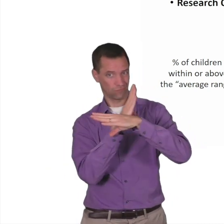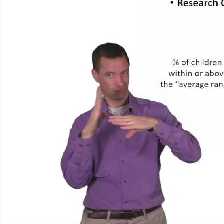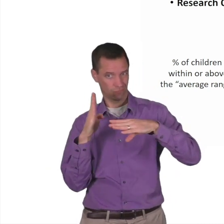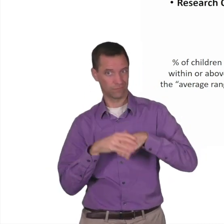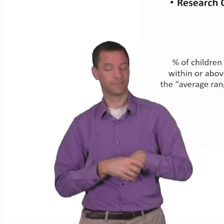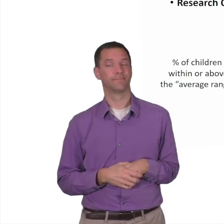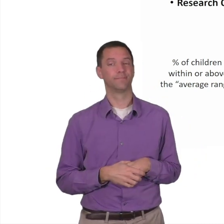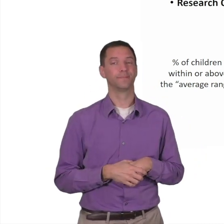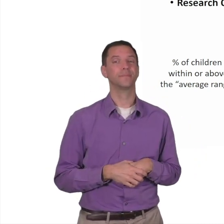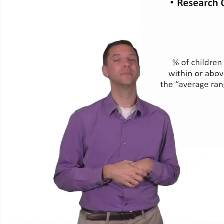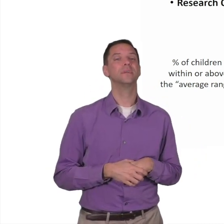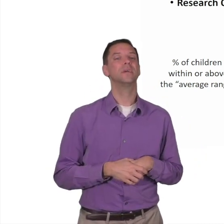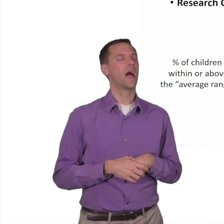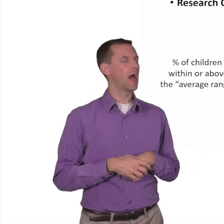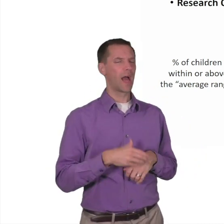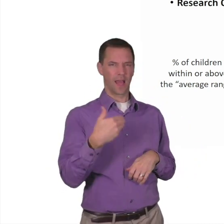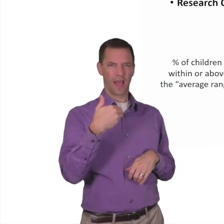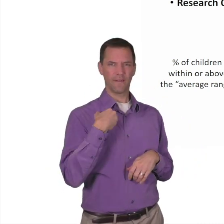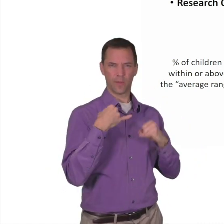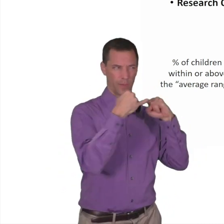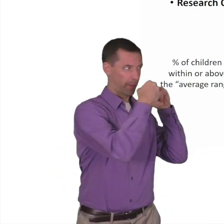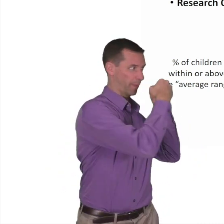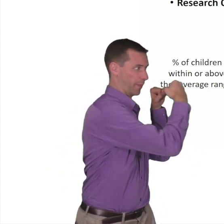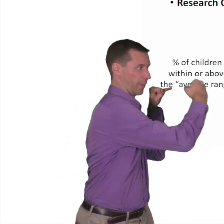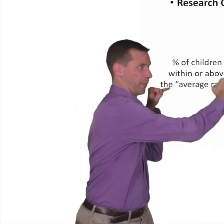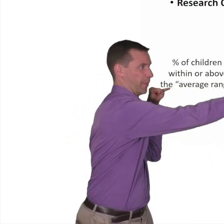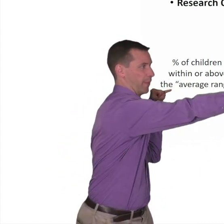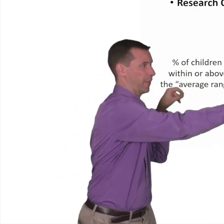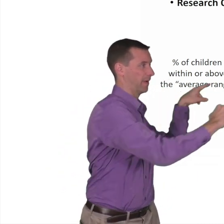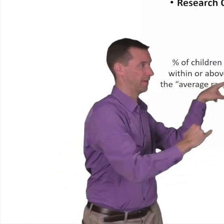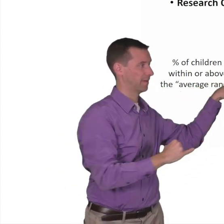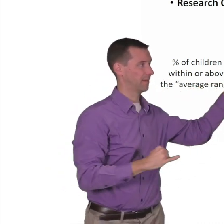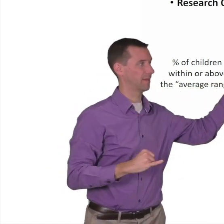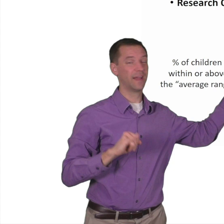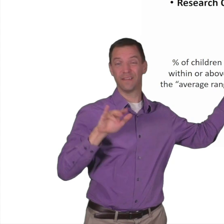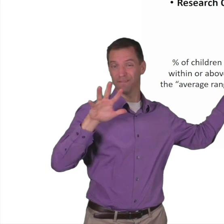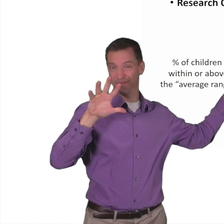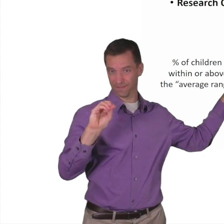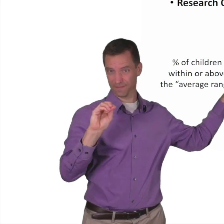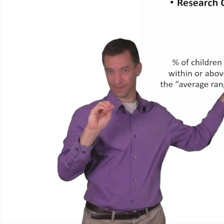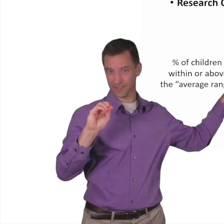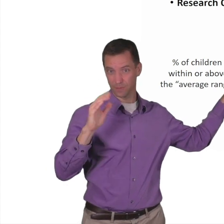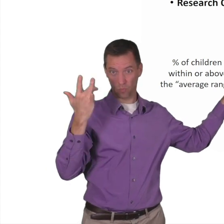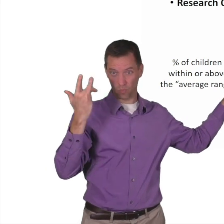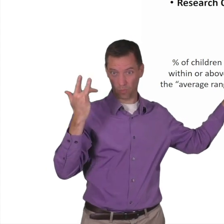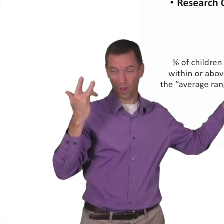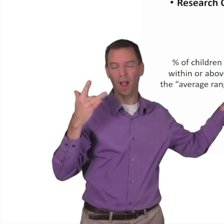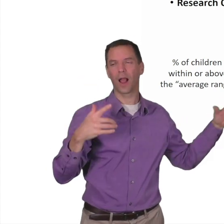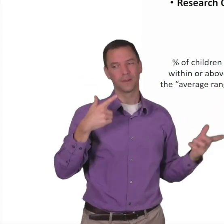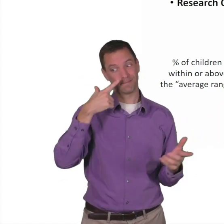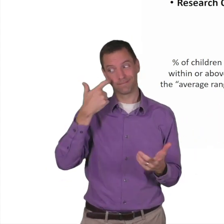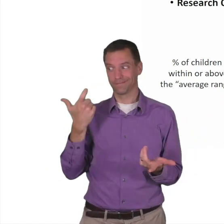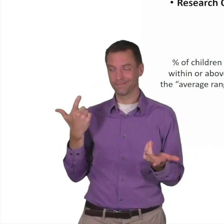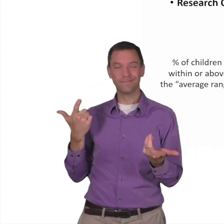fall within or above the average range. The dotted line here at 50 is here